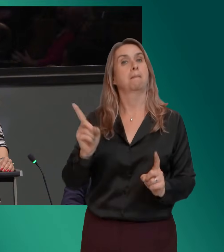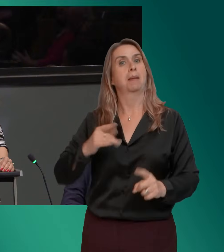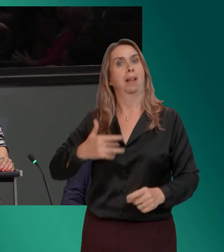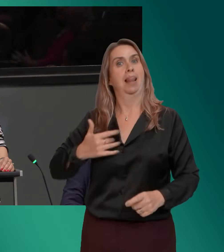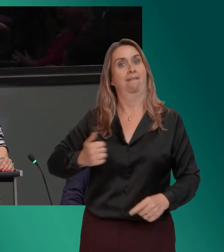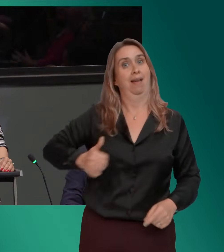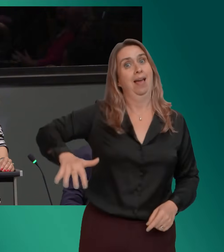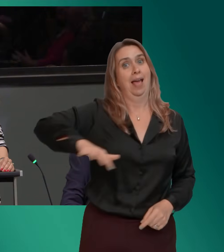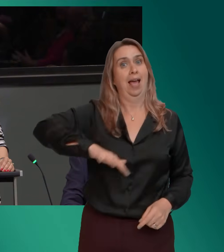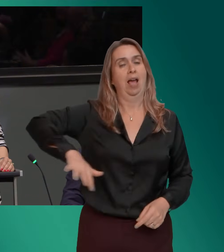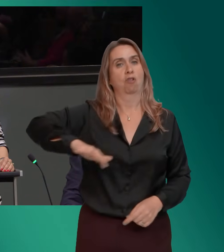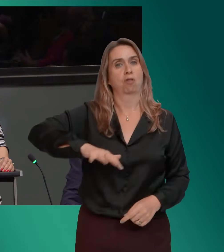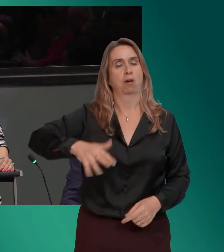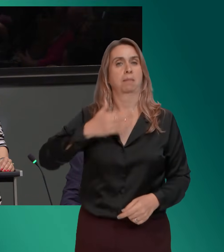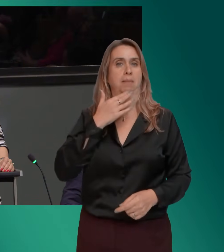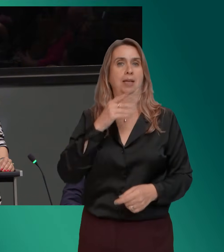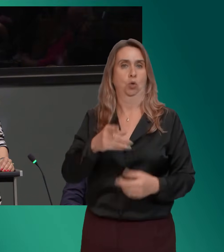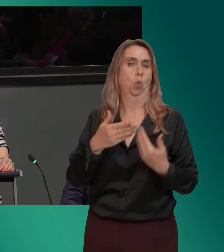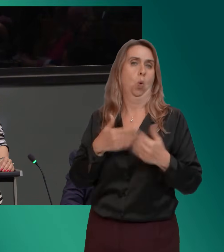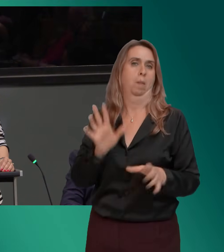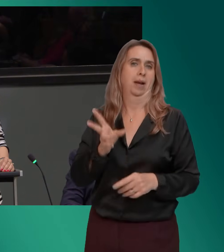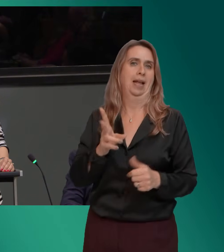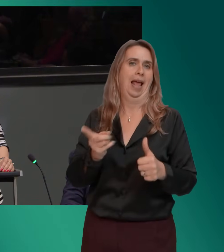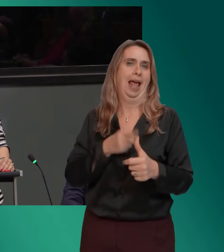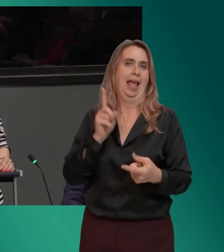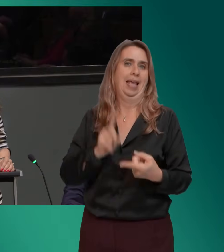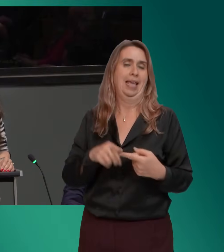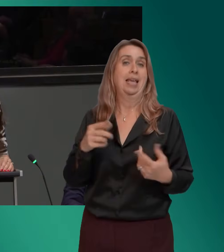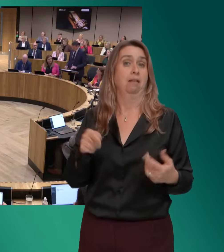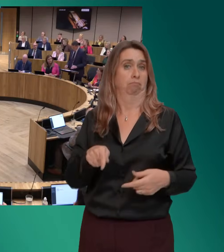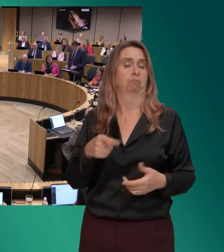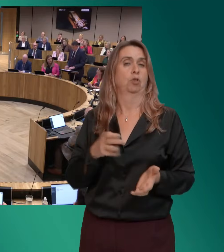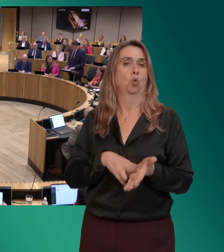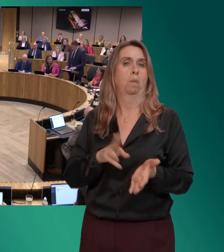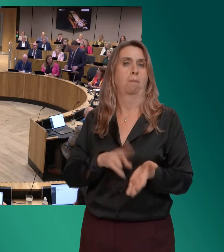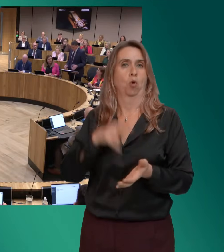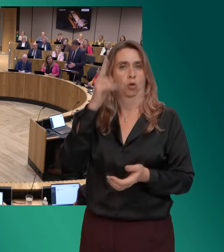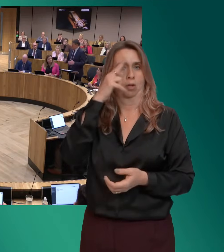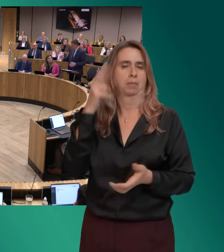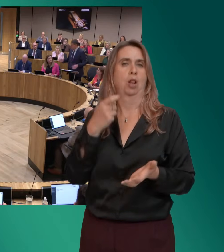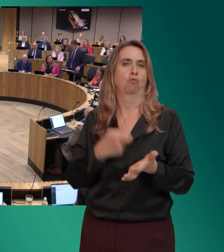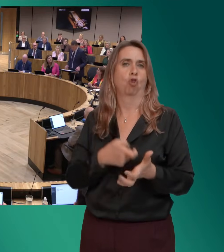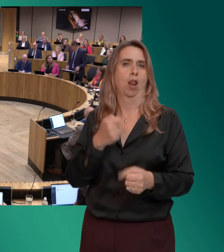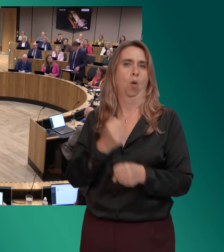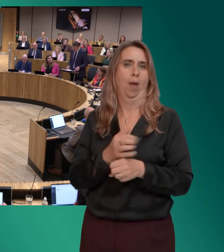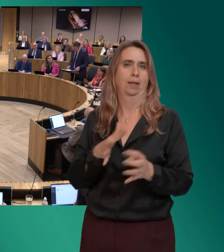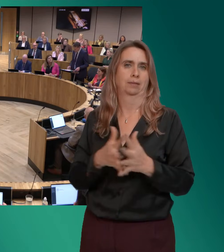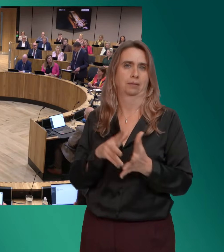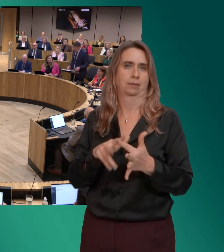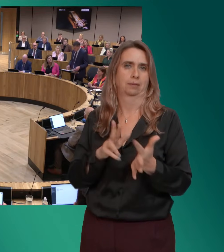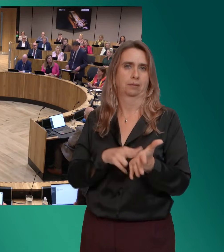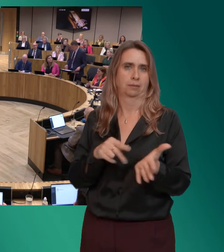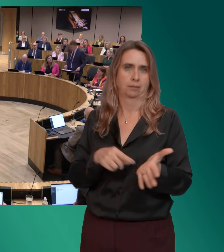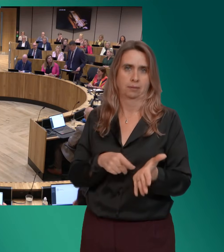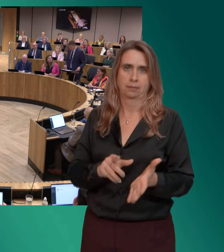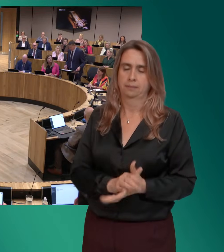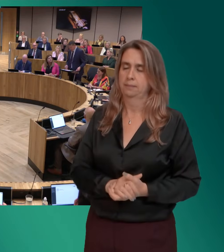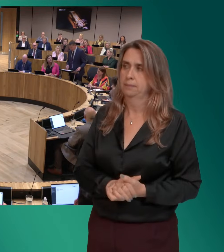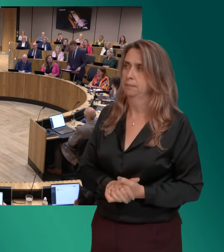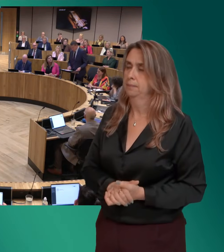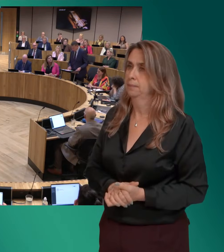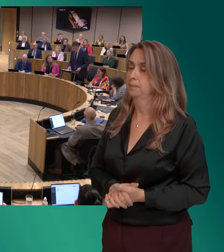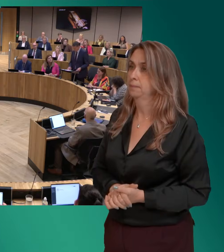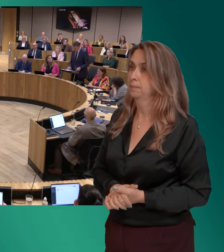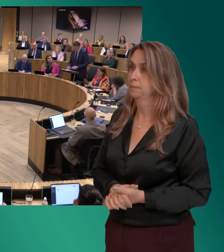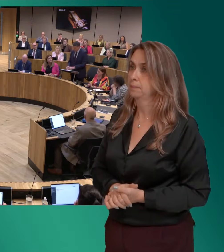and engage with the Health Board to explore reopening the A&E at the Royal Gwent in Newport? Thank you. Hear the calls, as I will